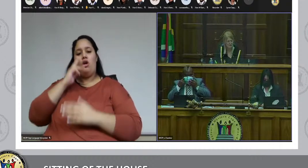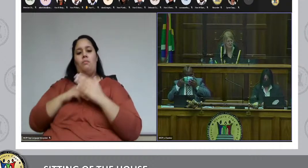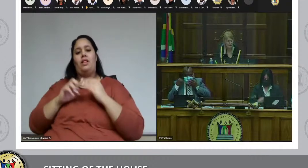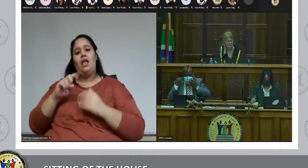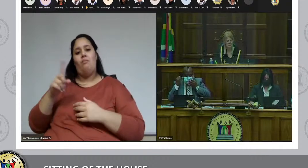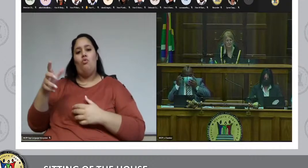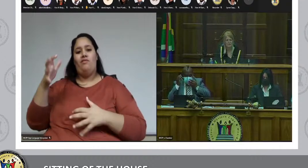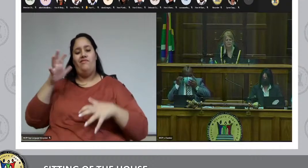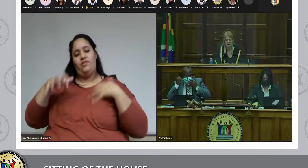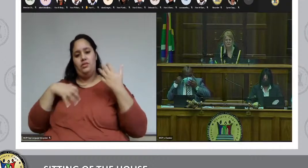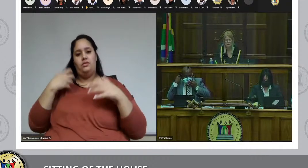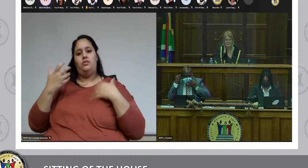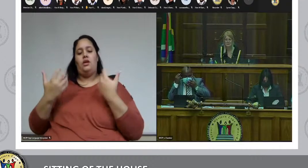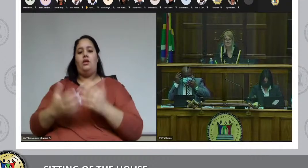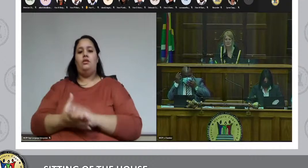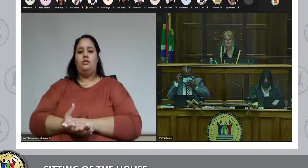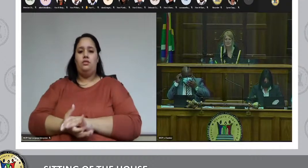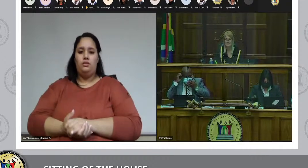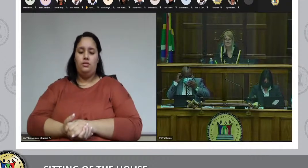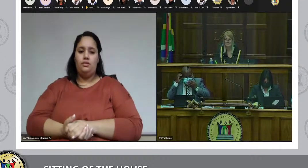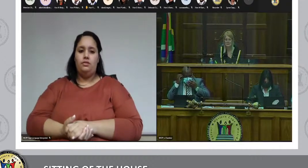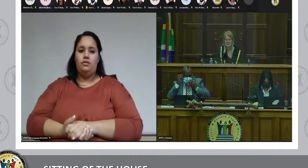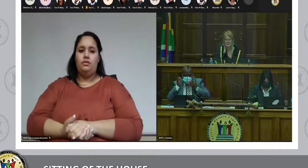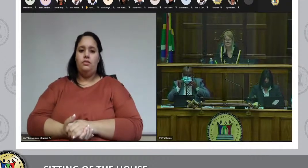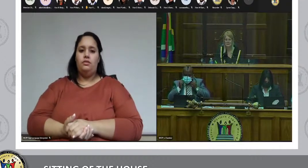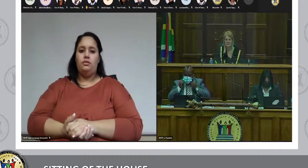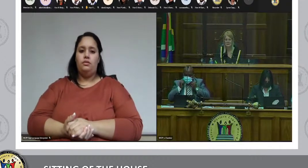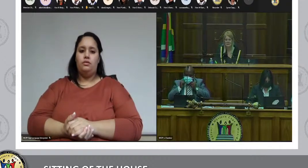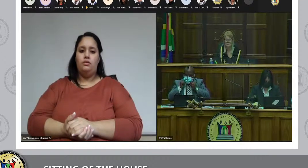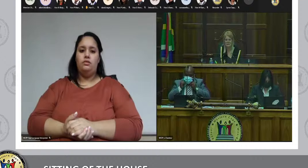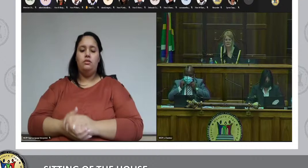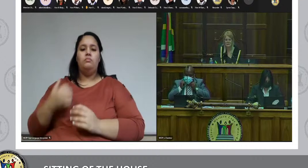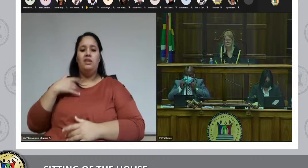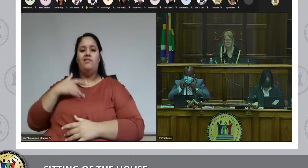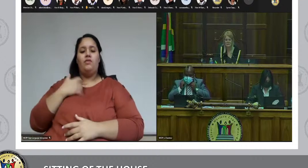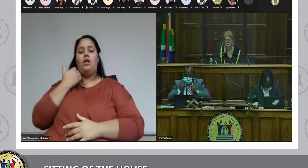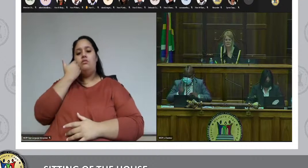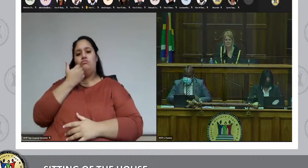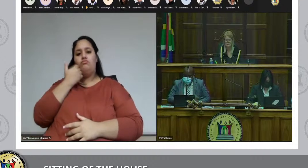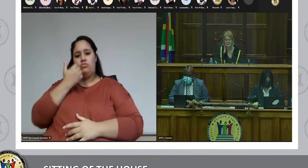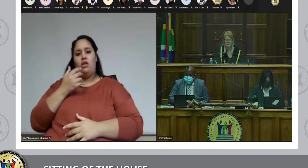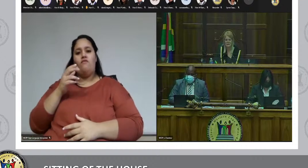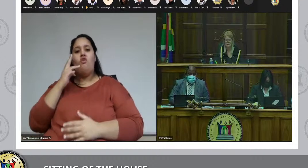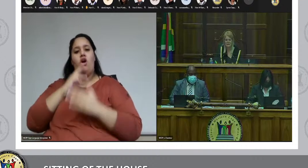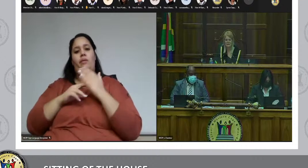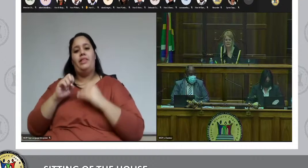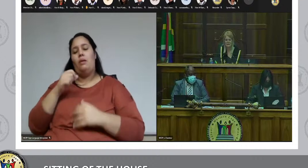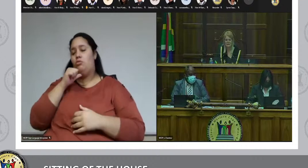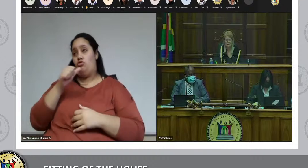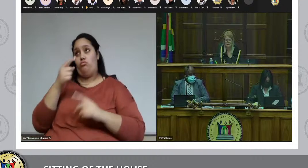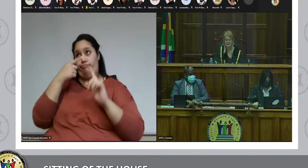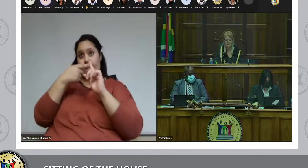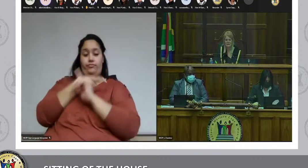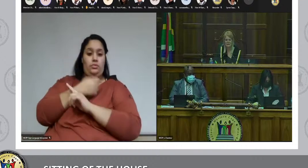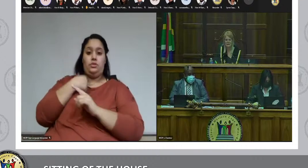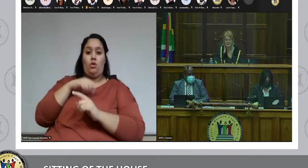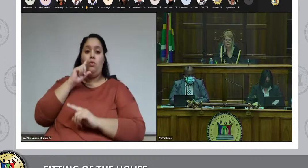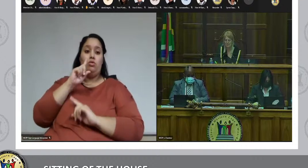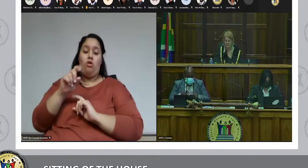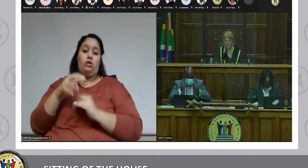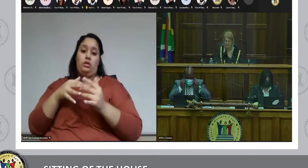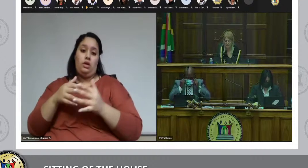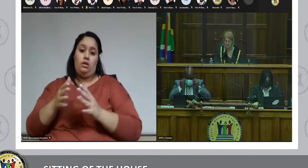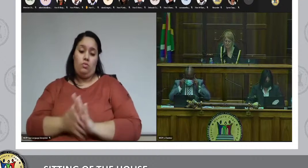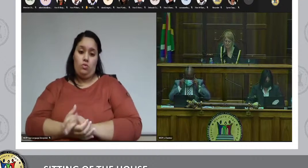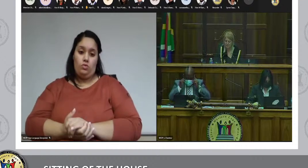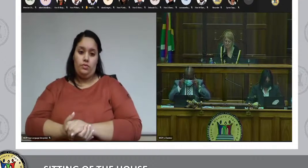frustrated. Yeah, thanks. I just feel sorry for Honourable Dagmar. He's so irrelevant. He doesn't know what to ask anymore. Thank you,